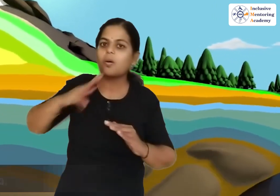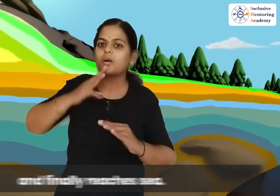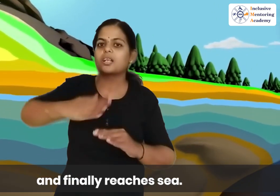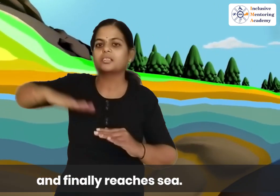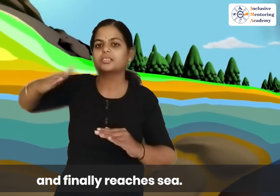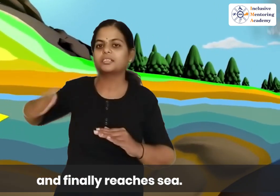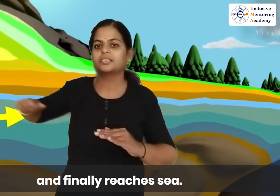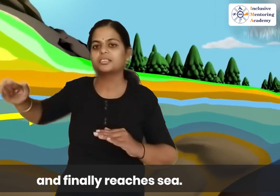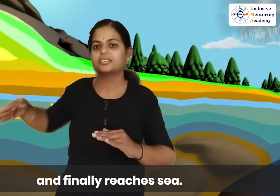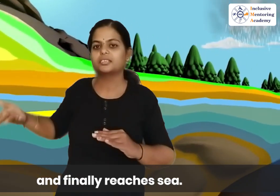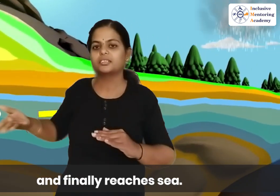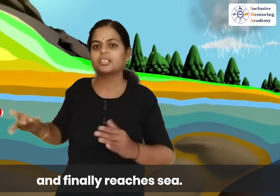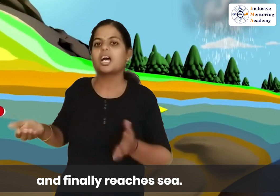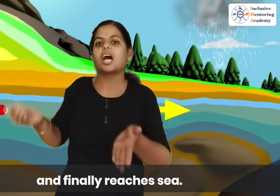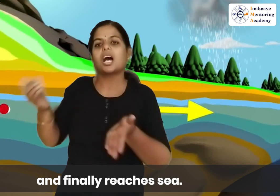and finally reaches sea.